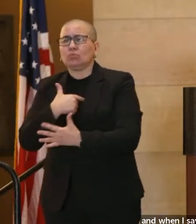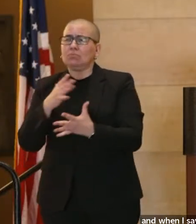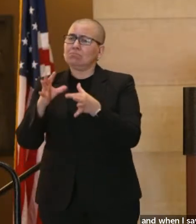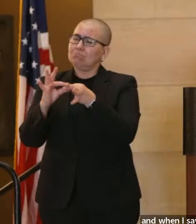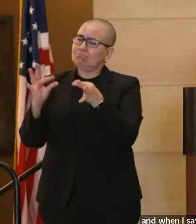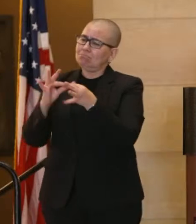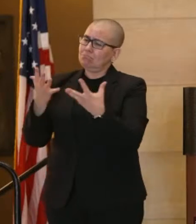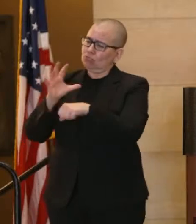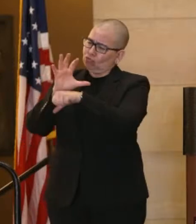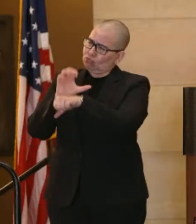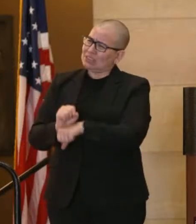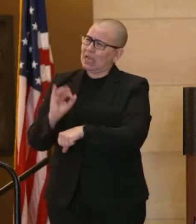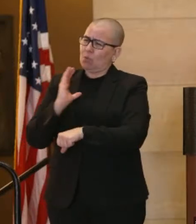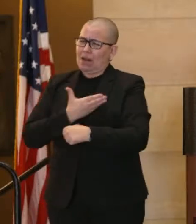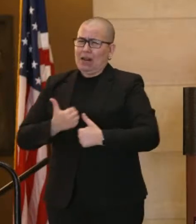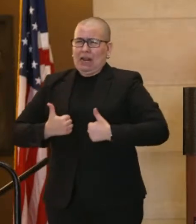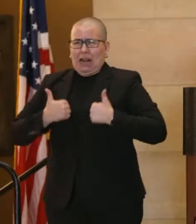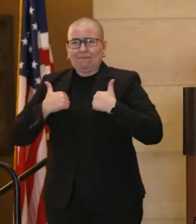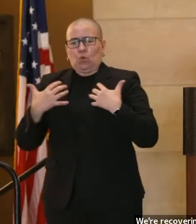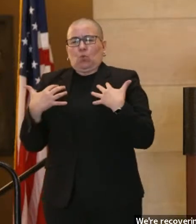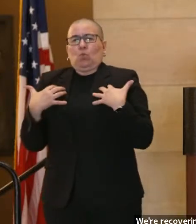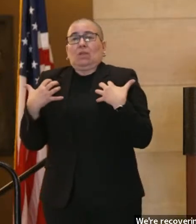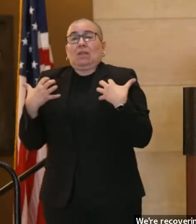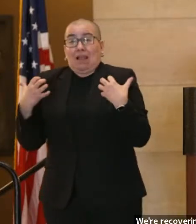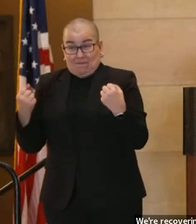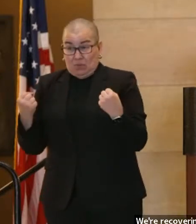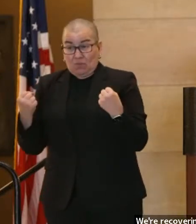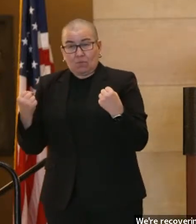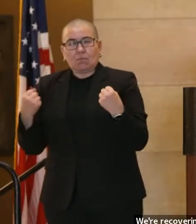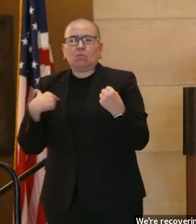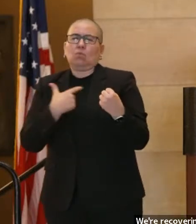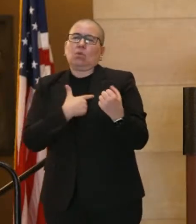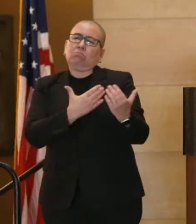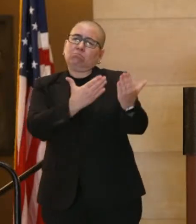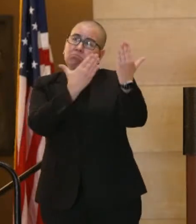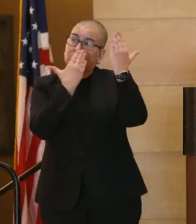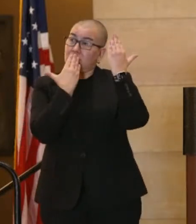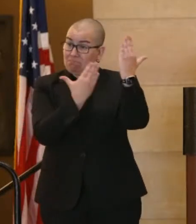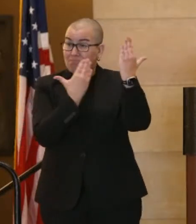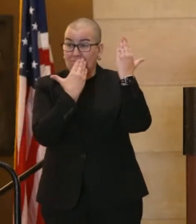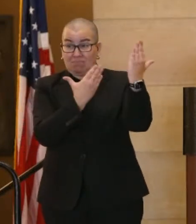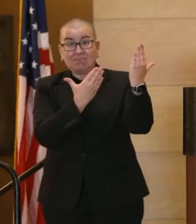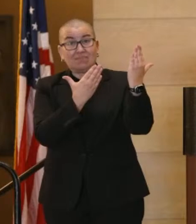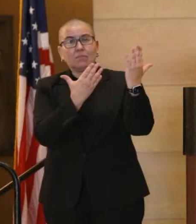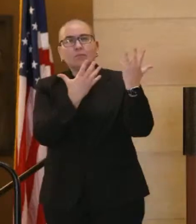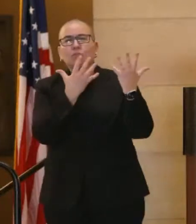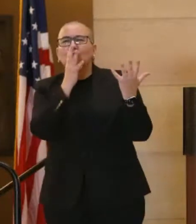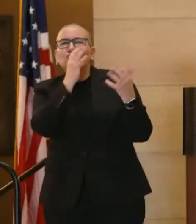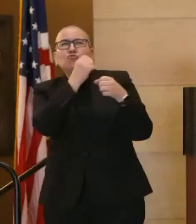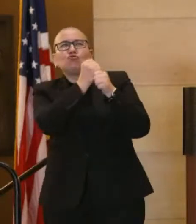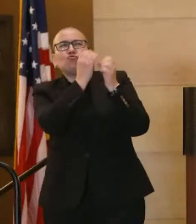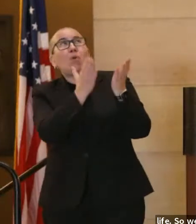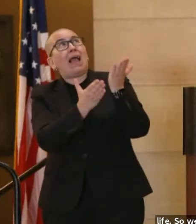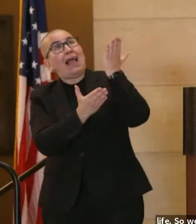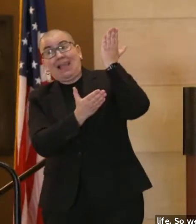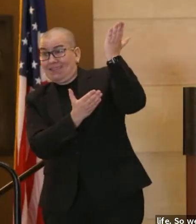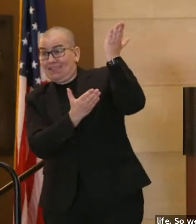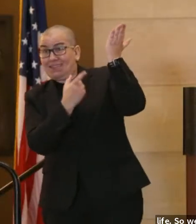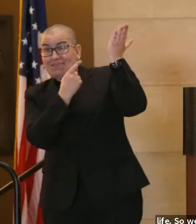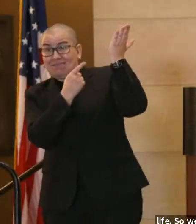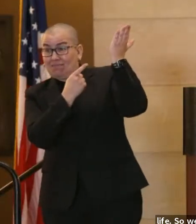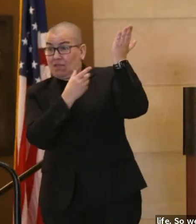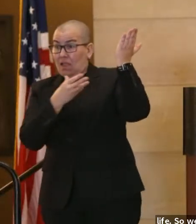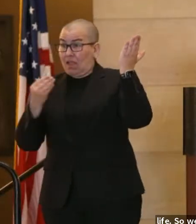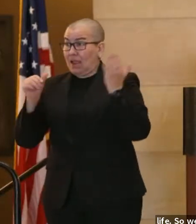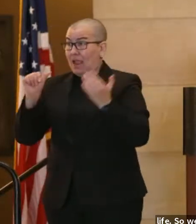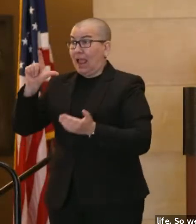of life. So we say, Wopilatanka, give thanks to Creator for that, and give thanks to our allies, because we know that when we do this work, and